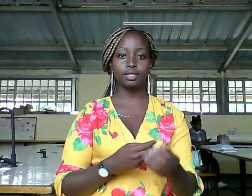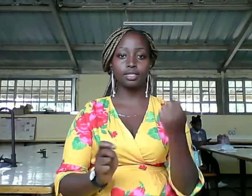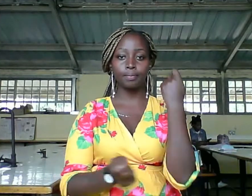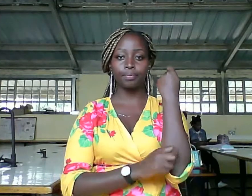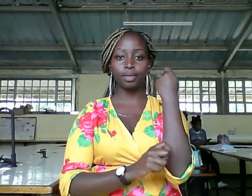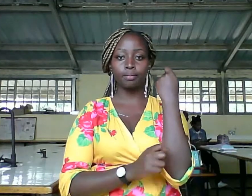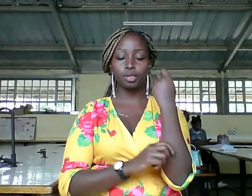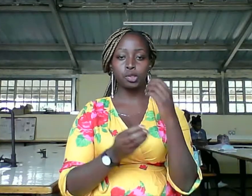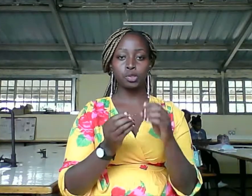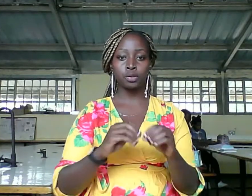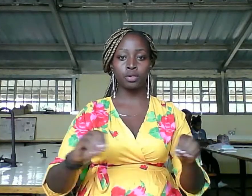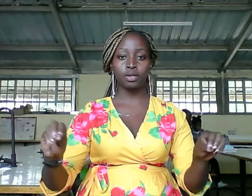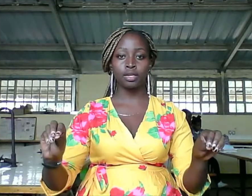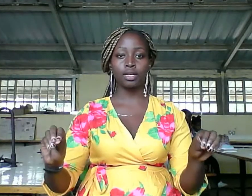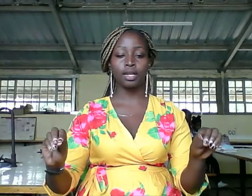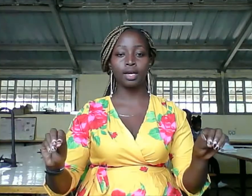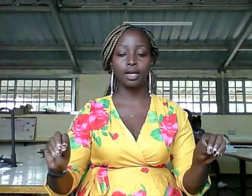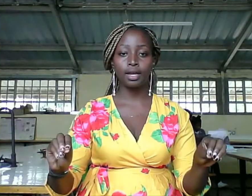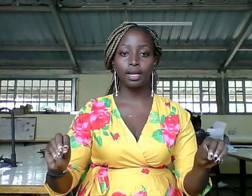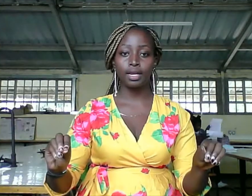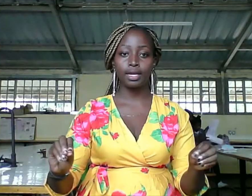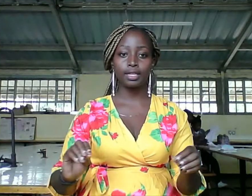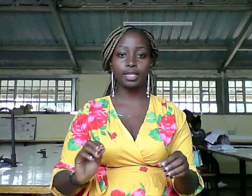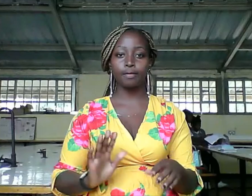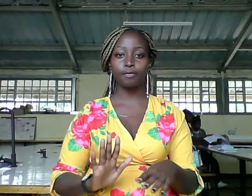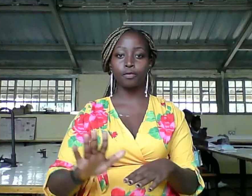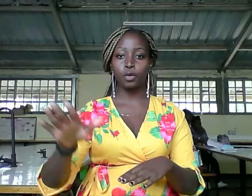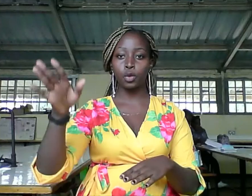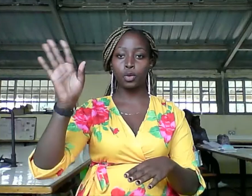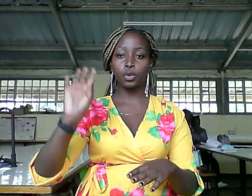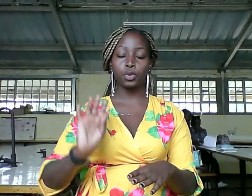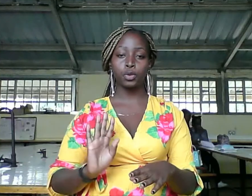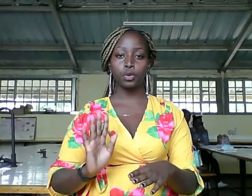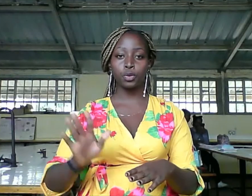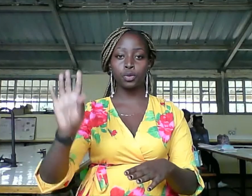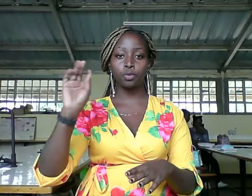kingdom, and the power, and the glory, forever and ever. Amen.